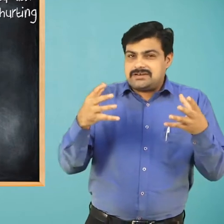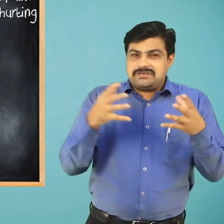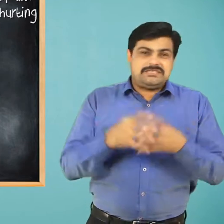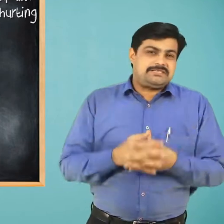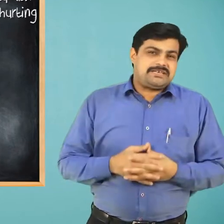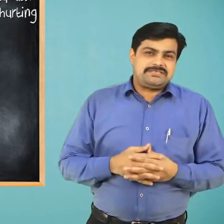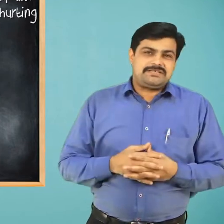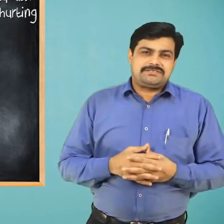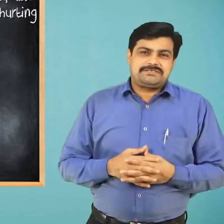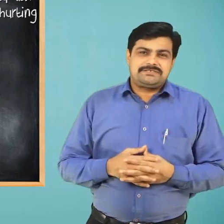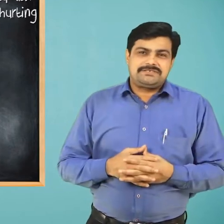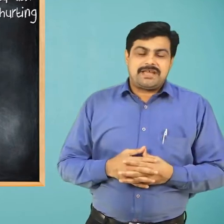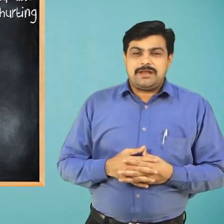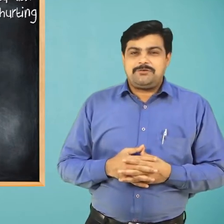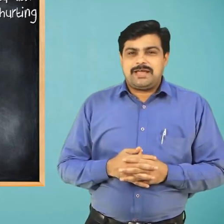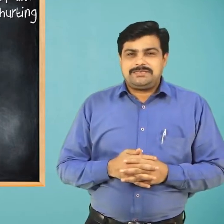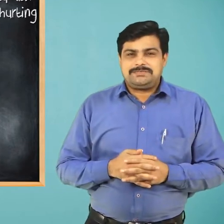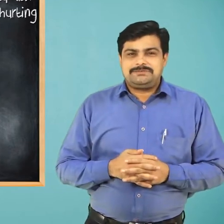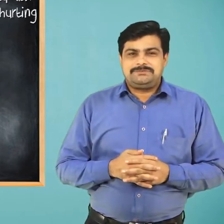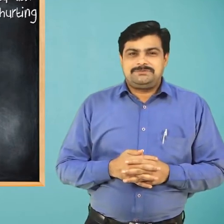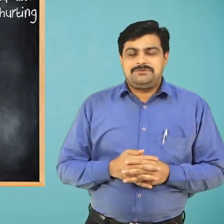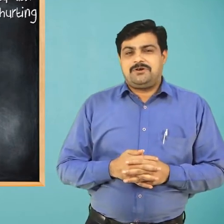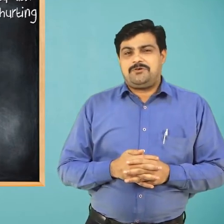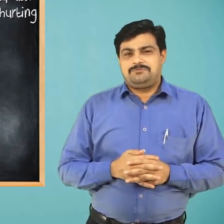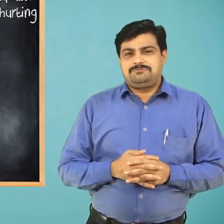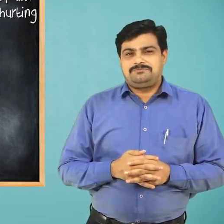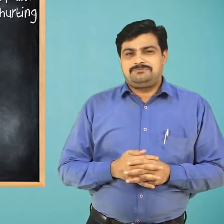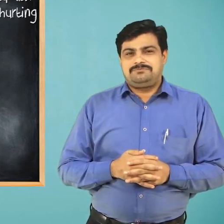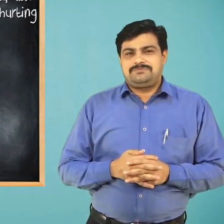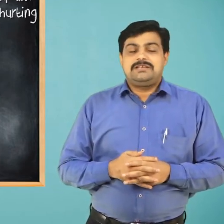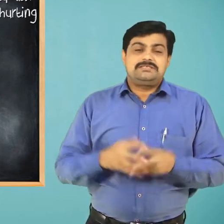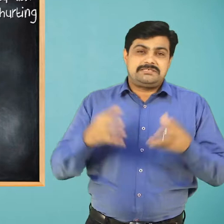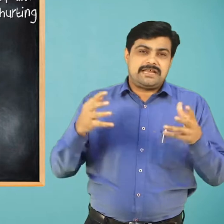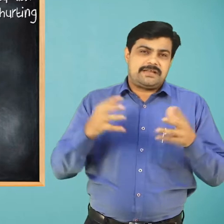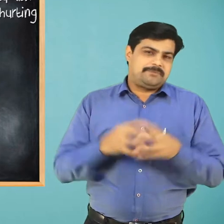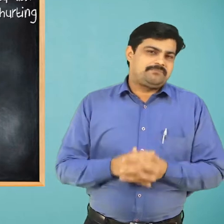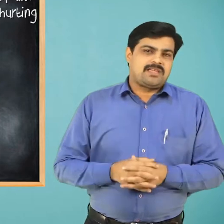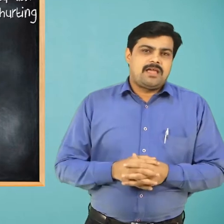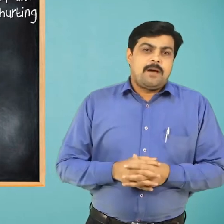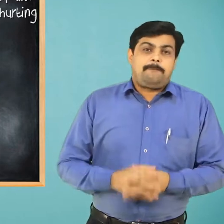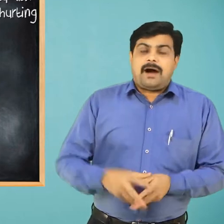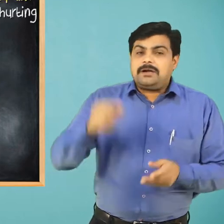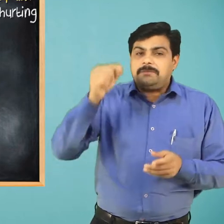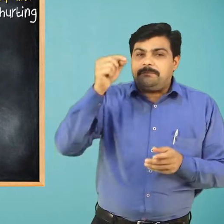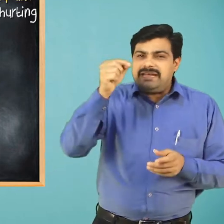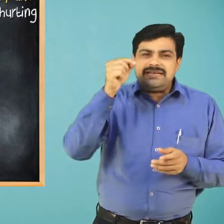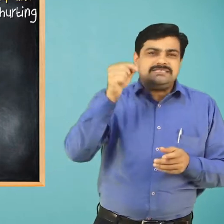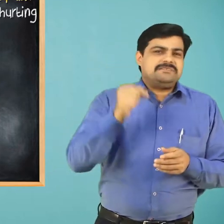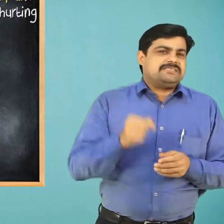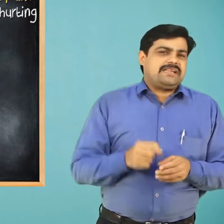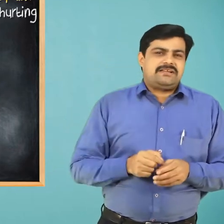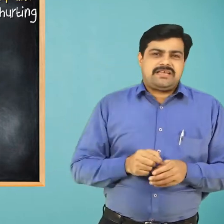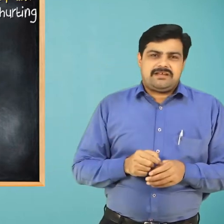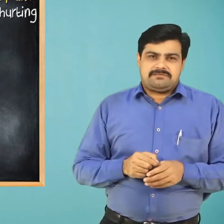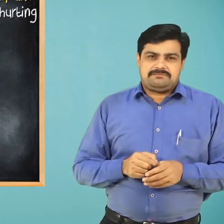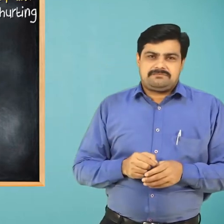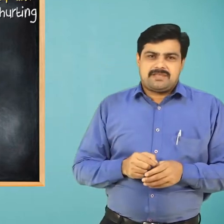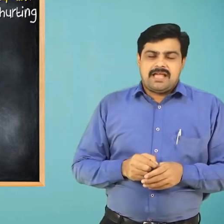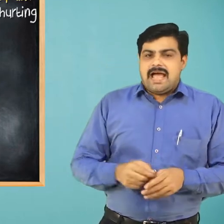in this sentence. Can you guess? No? C. Part B is mistaken here. As